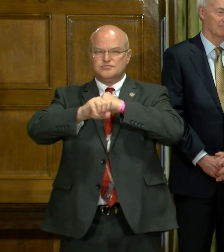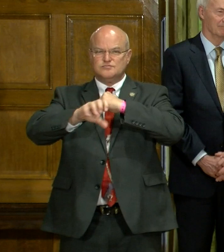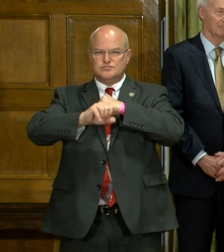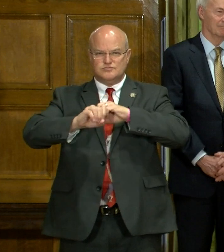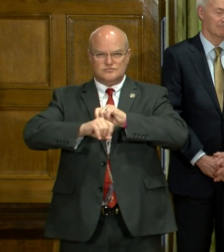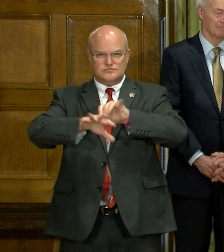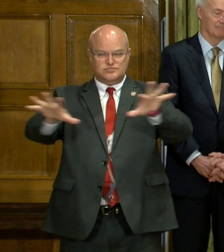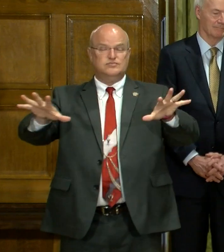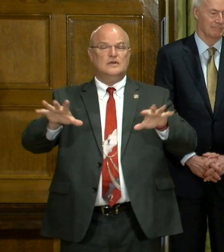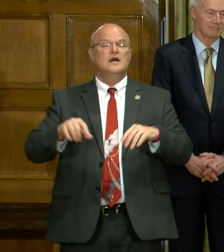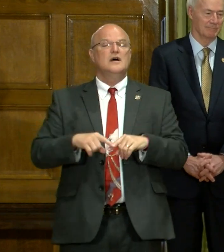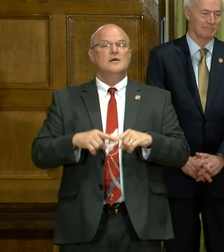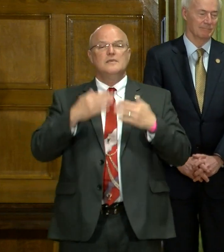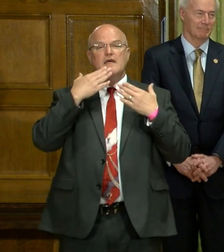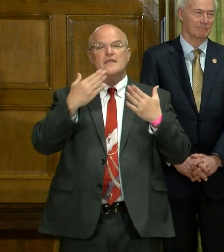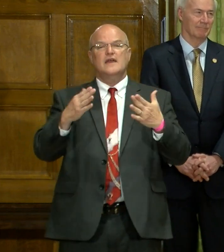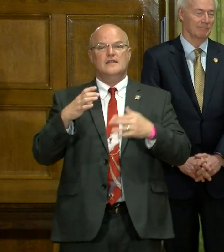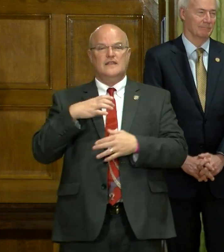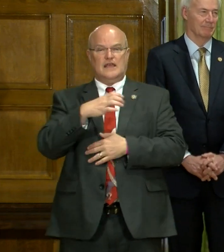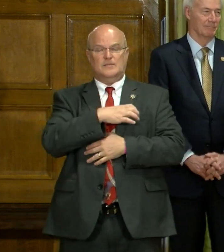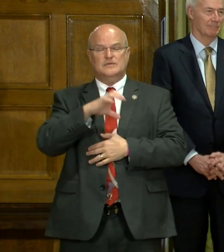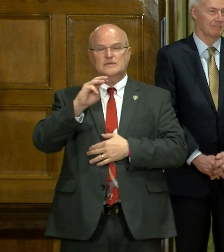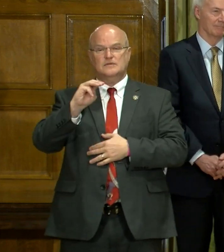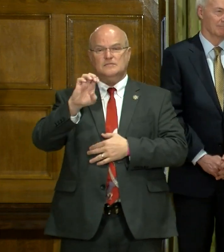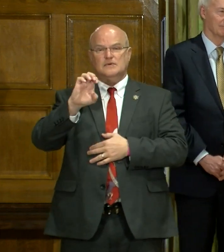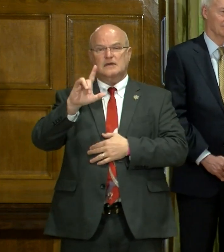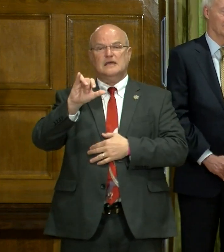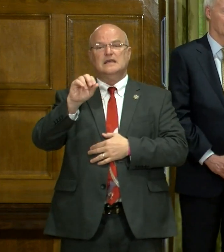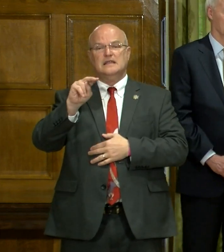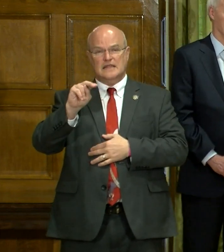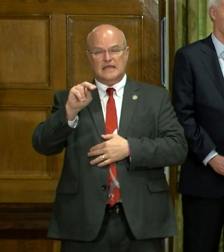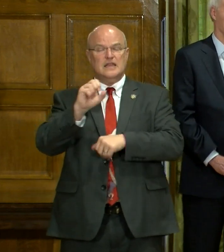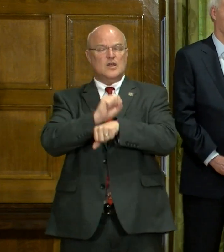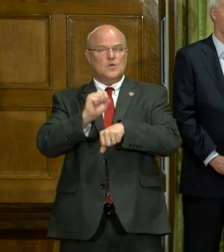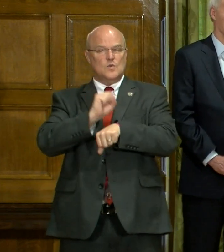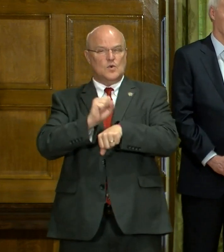out as well. But a big thank you to Commissioner McLean and his team for working